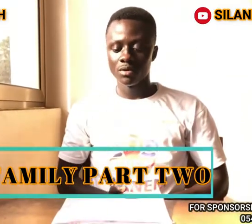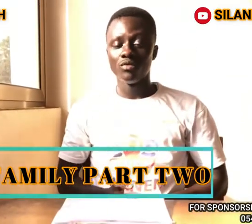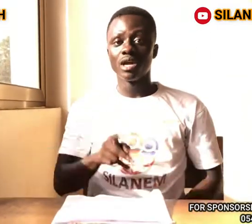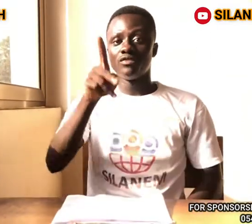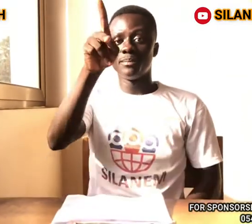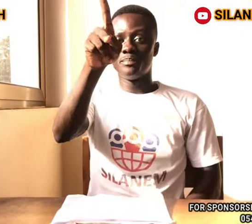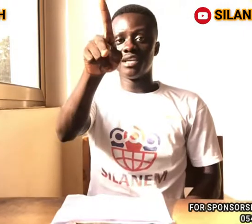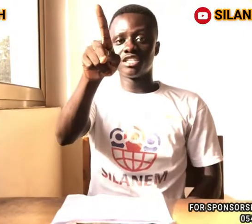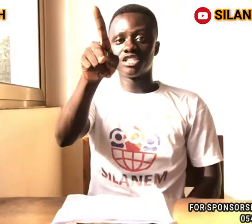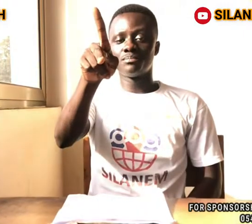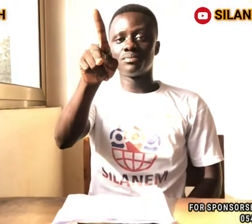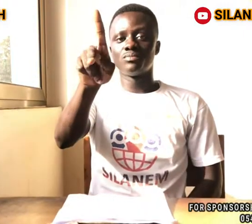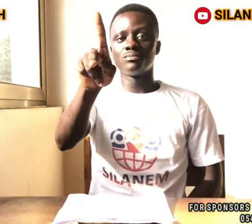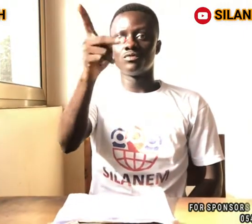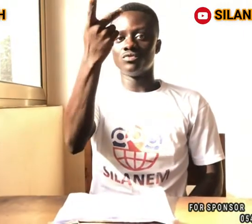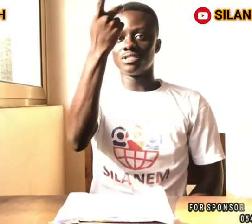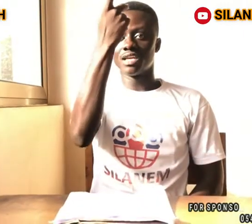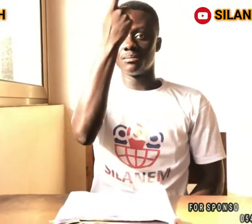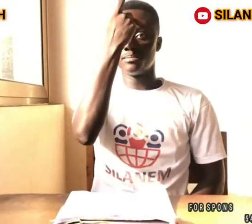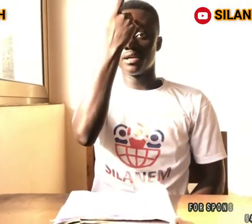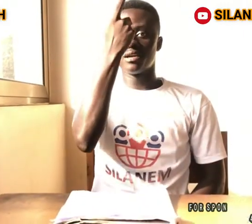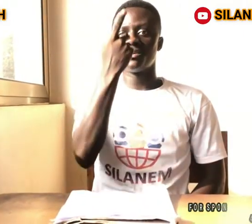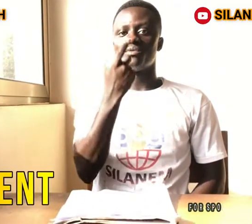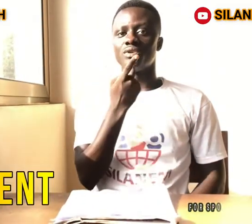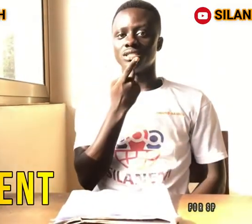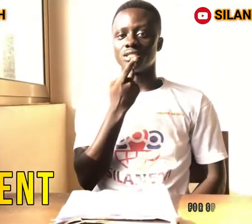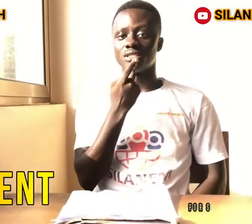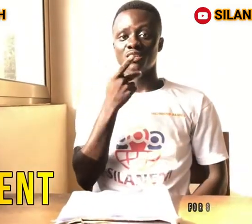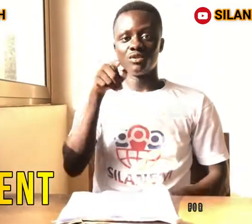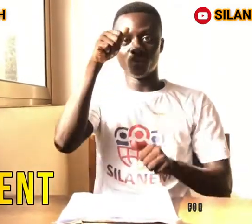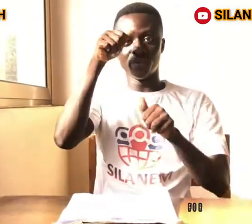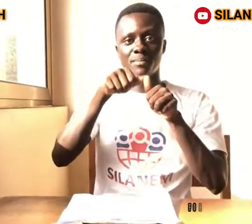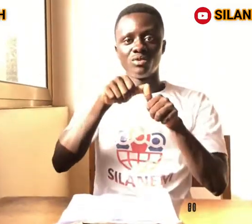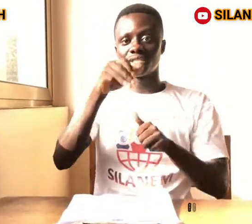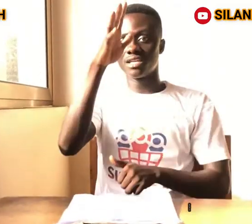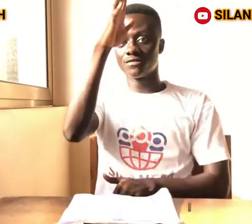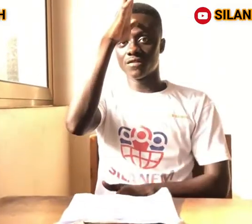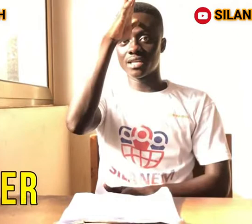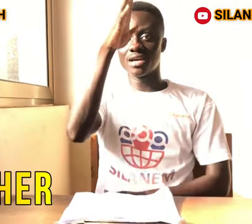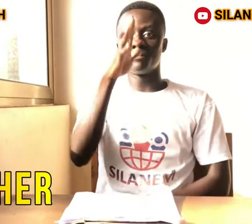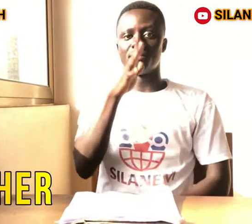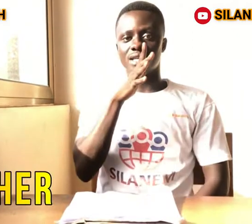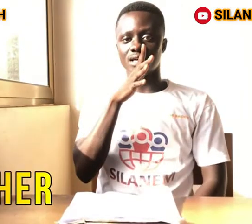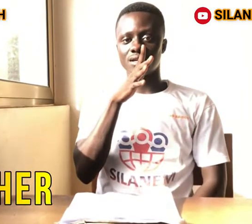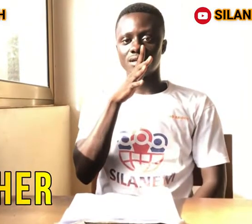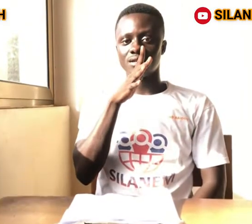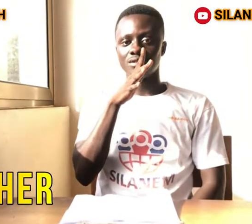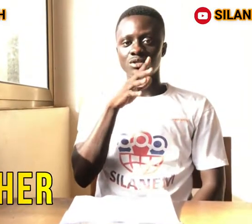We have the parentship. We sign parent. You remember we signed father, mother. So